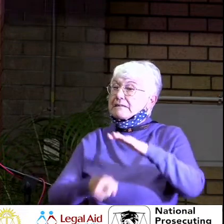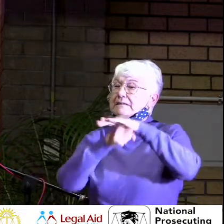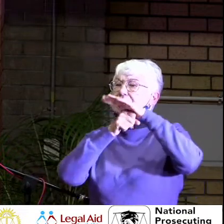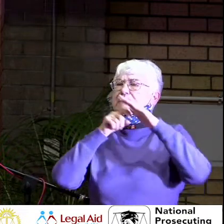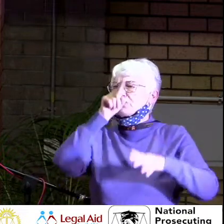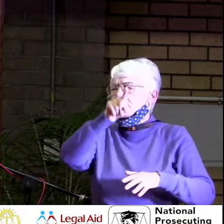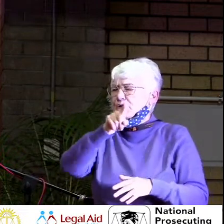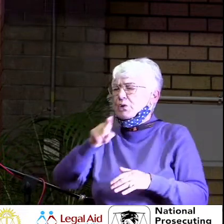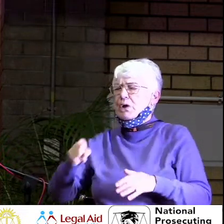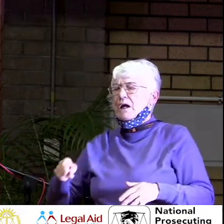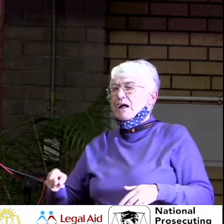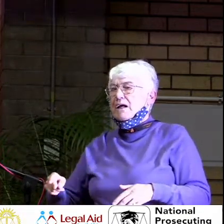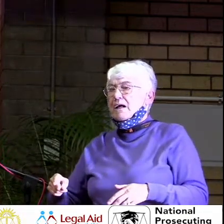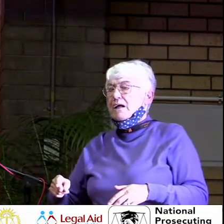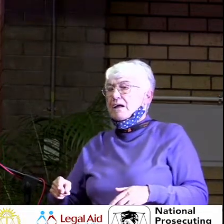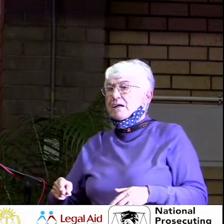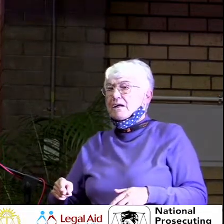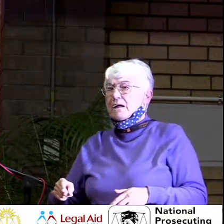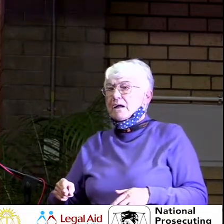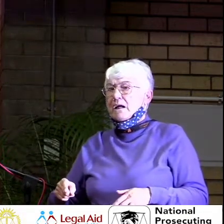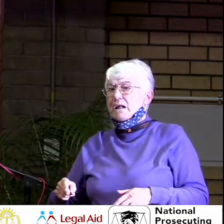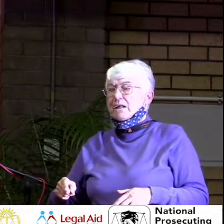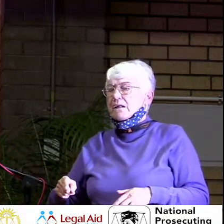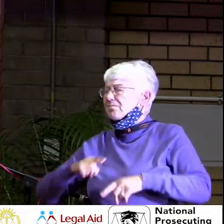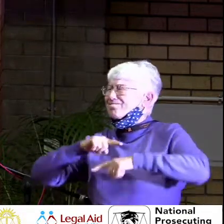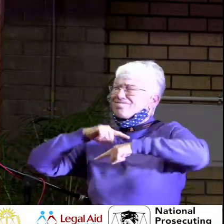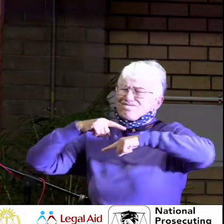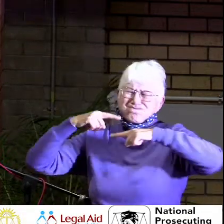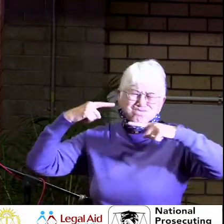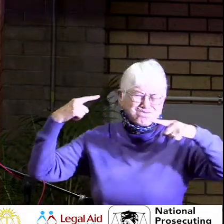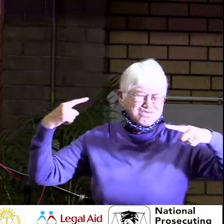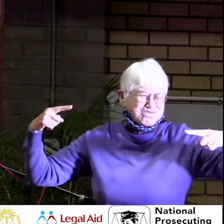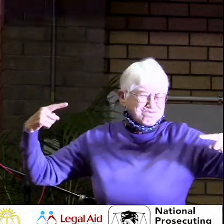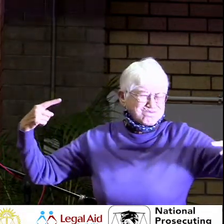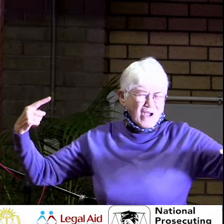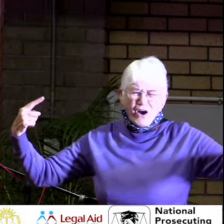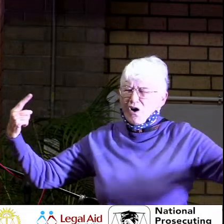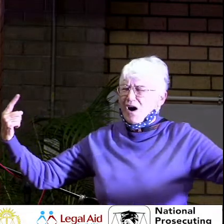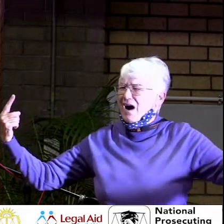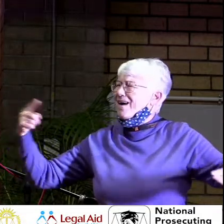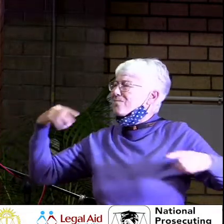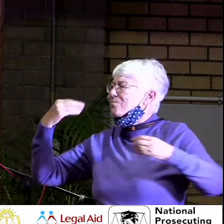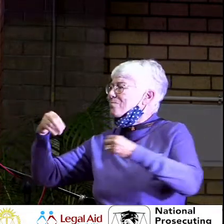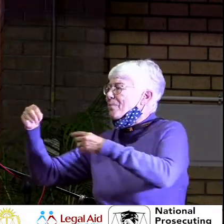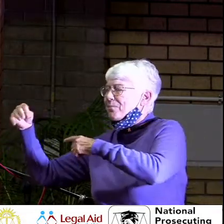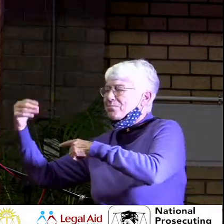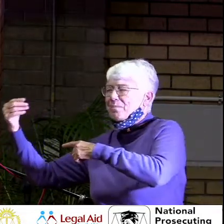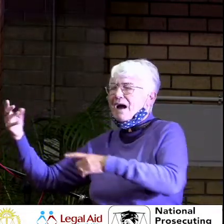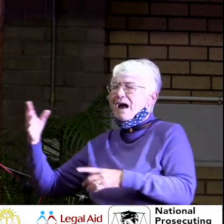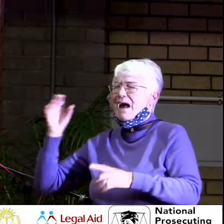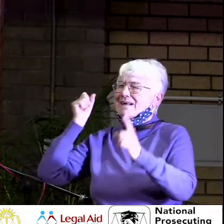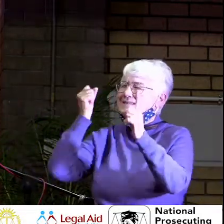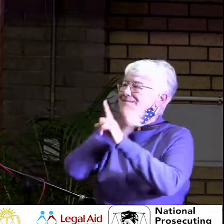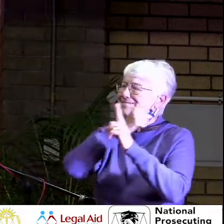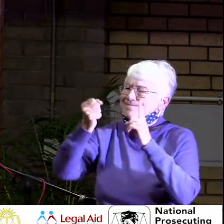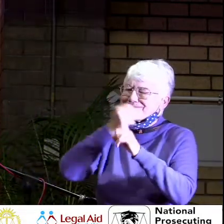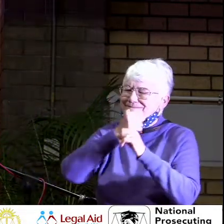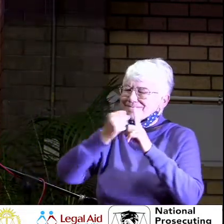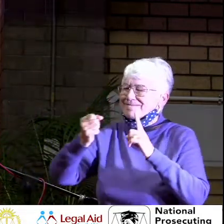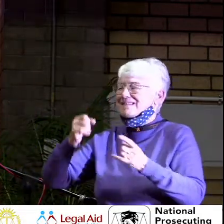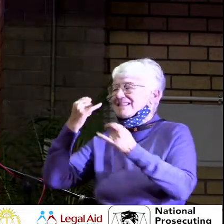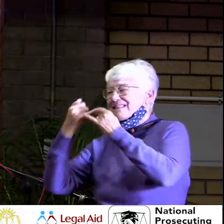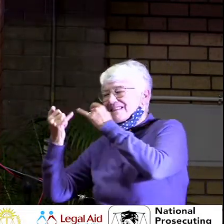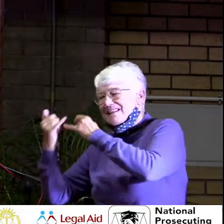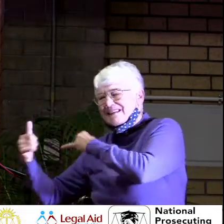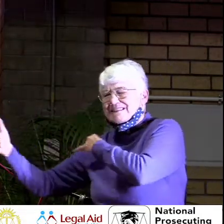violence matters, maintenance matters, harassment matters, divorce matters, and we've seen so many children go through where we could